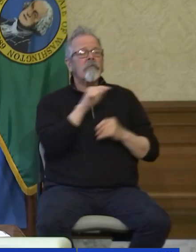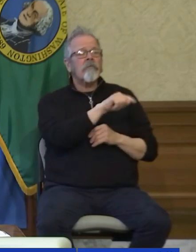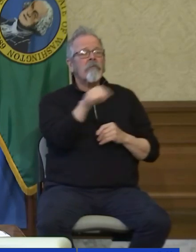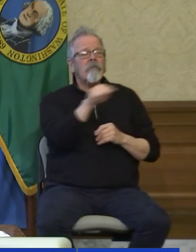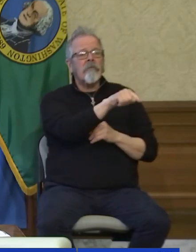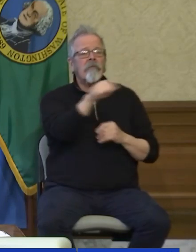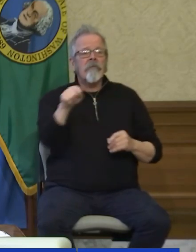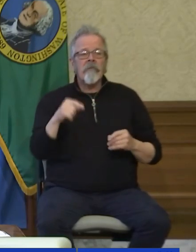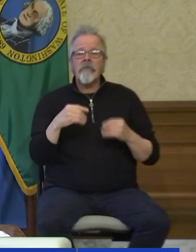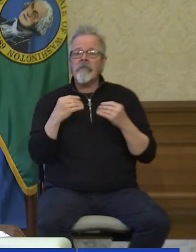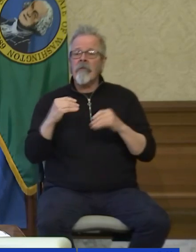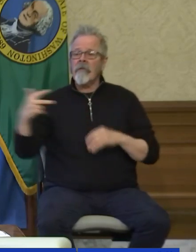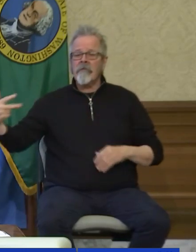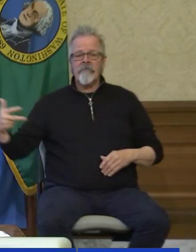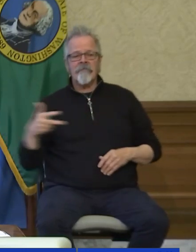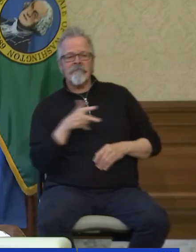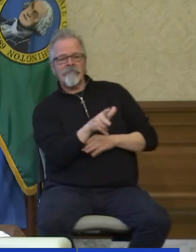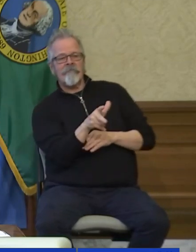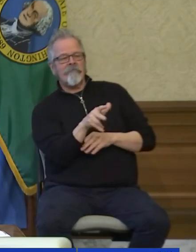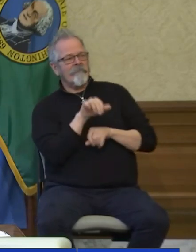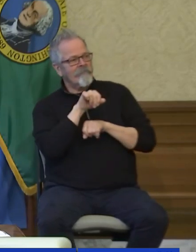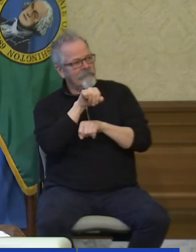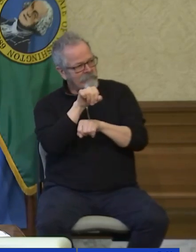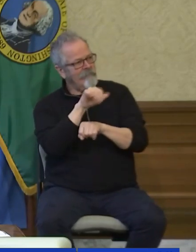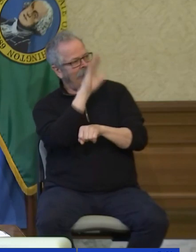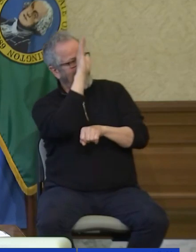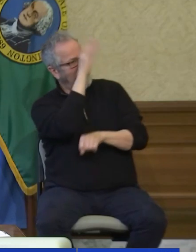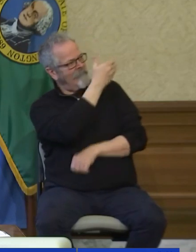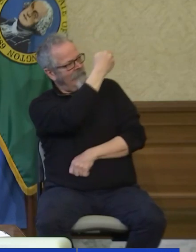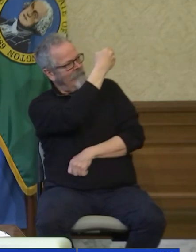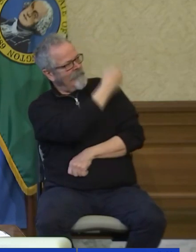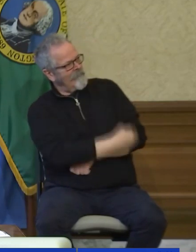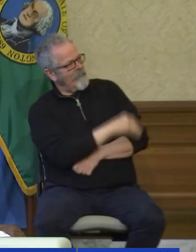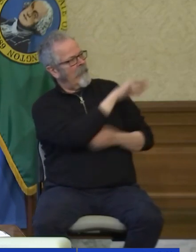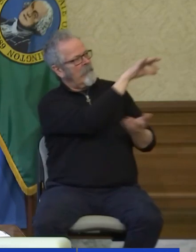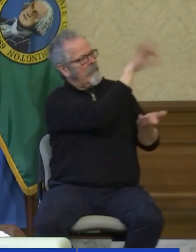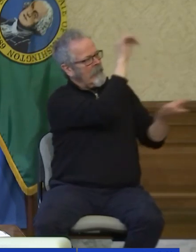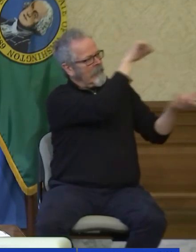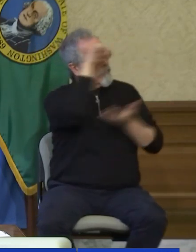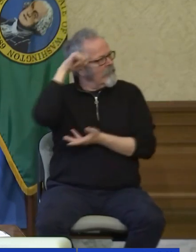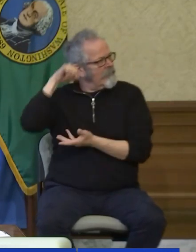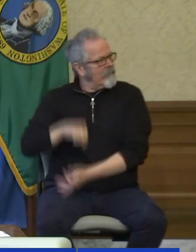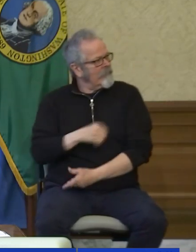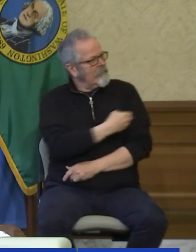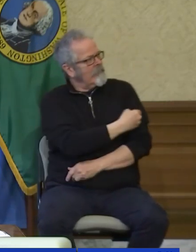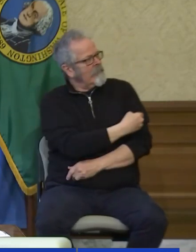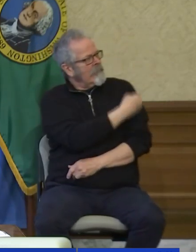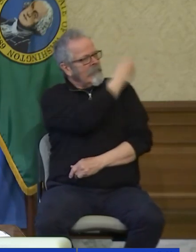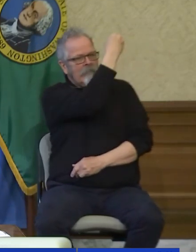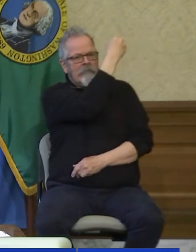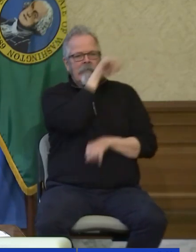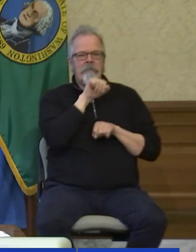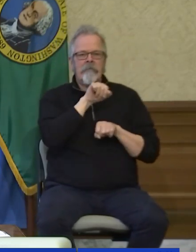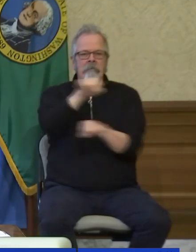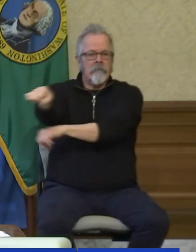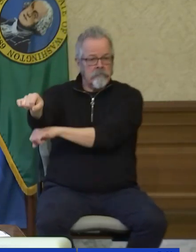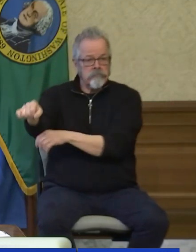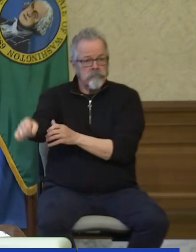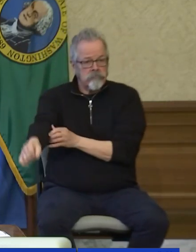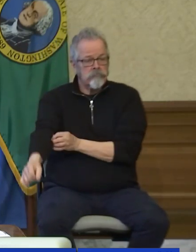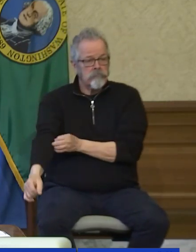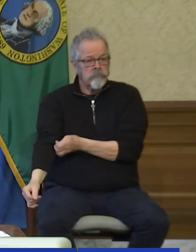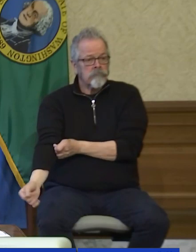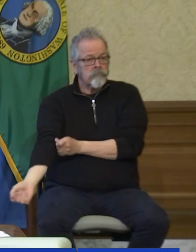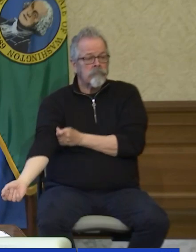also drive-in spiritual services with 1 household per vehicle. And more outdoor activities will start next